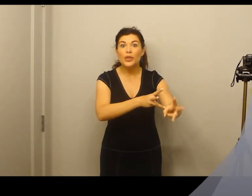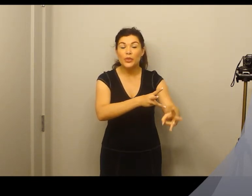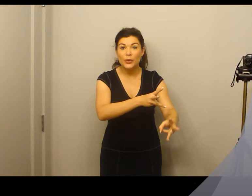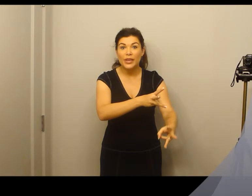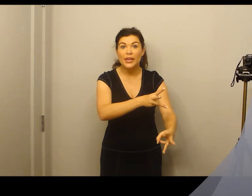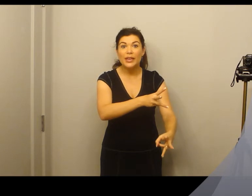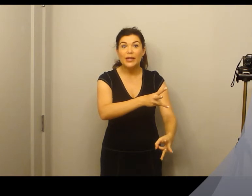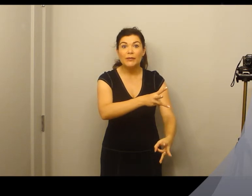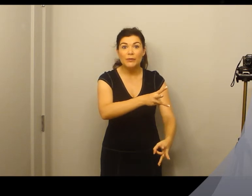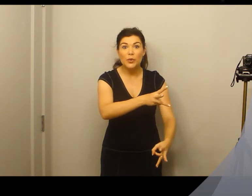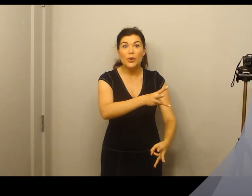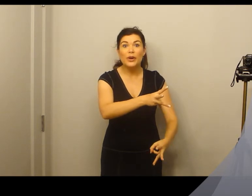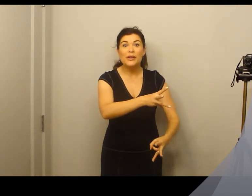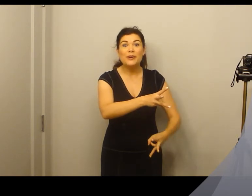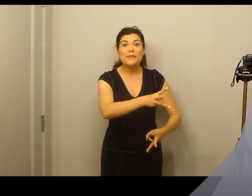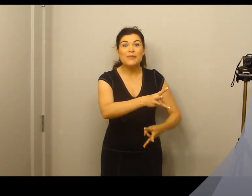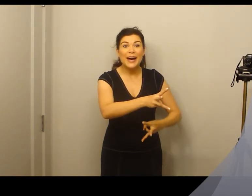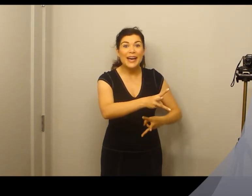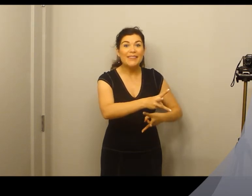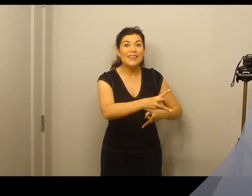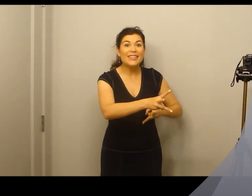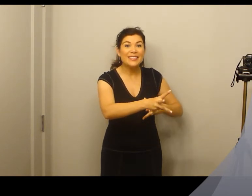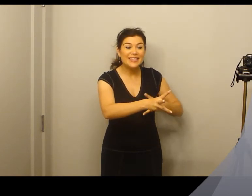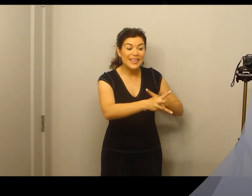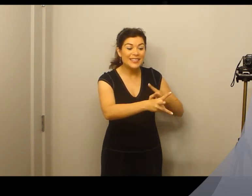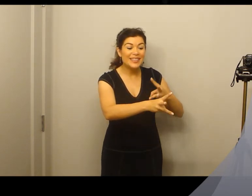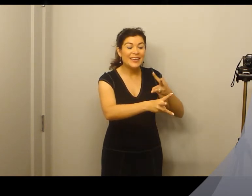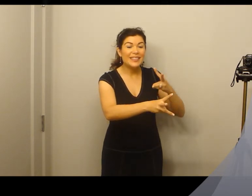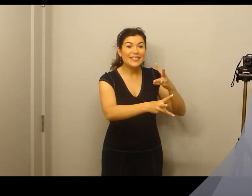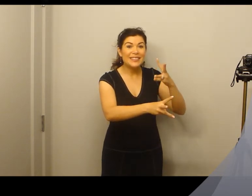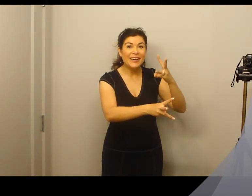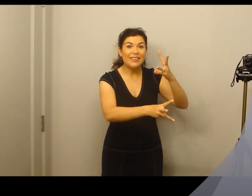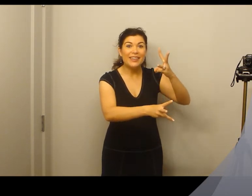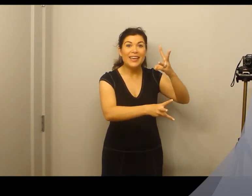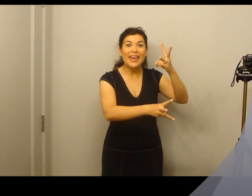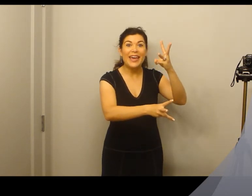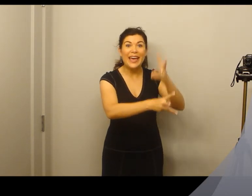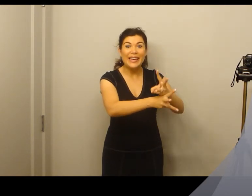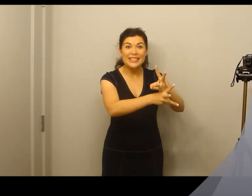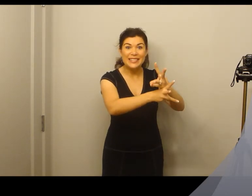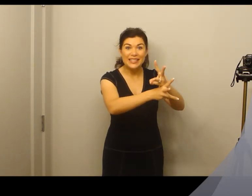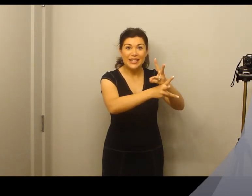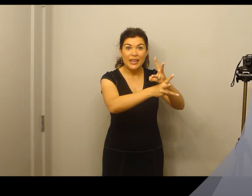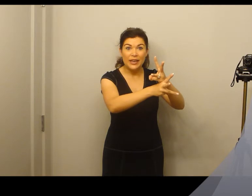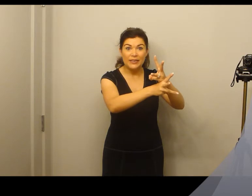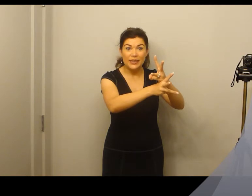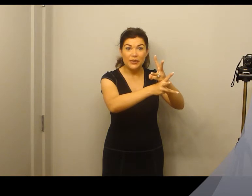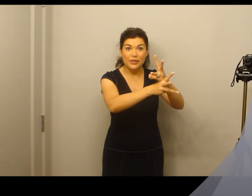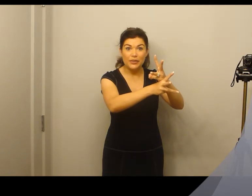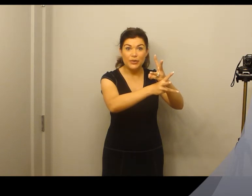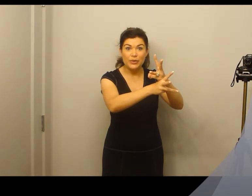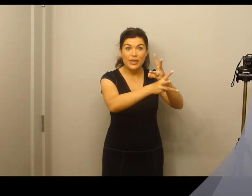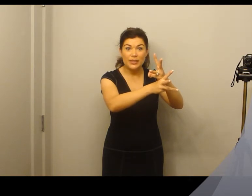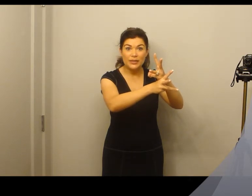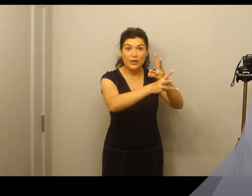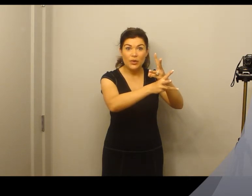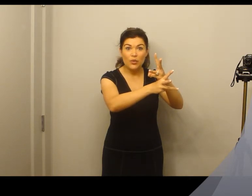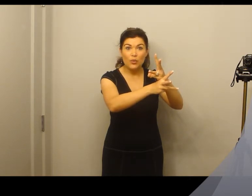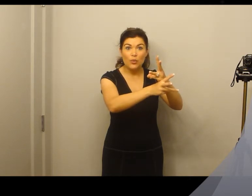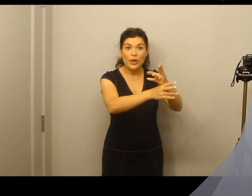3, 4, 5, 6, 7, 8. And then you're going to do this.